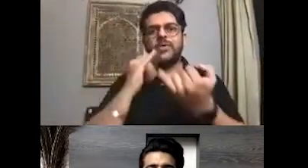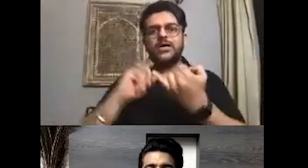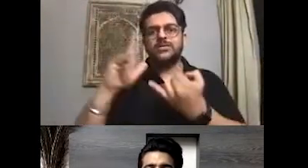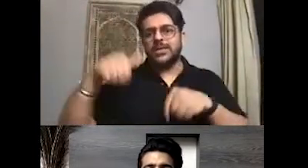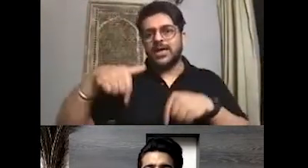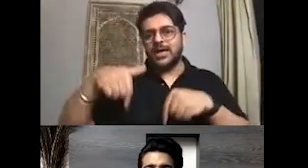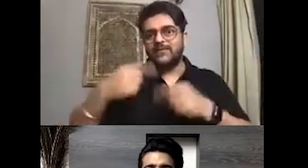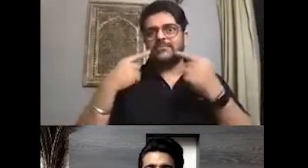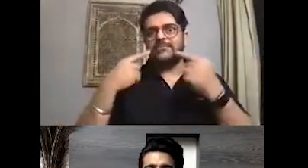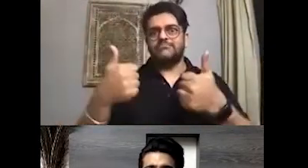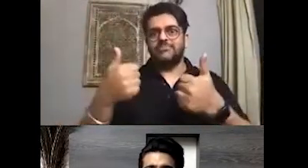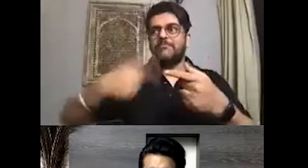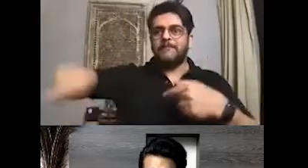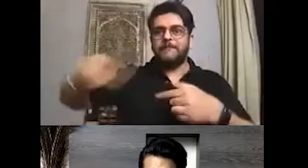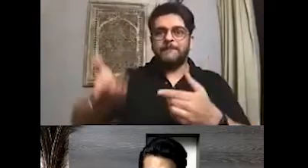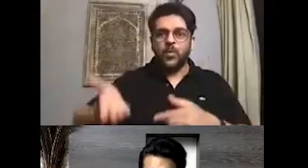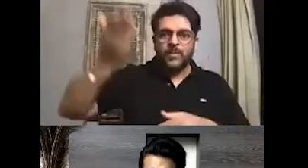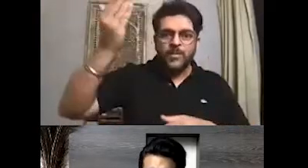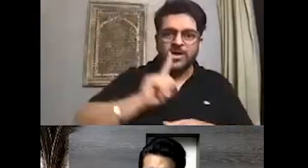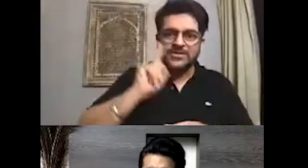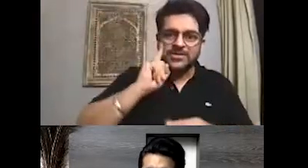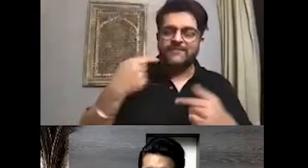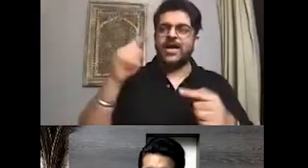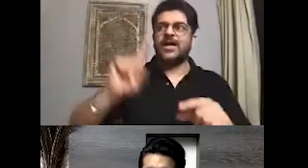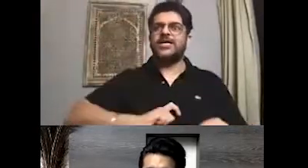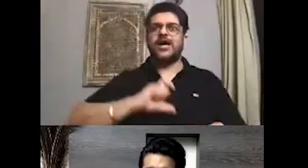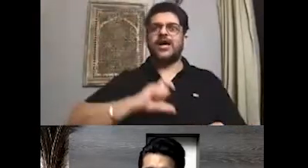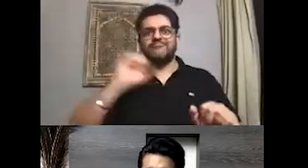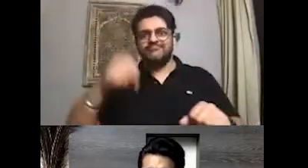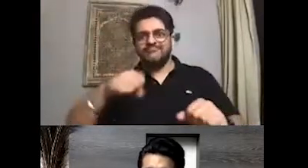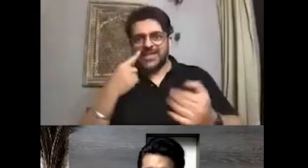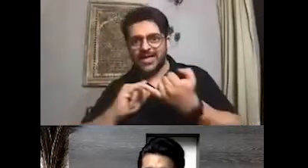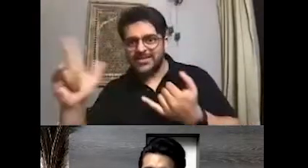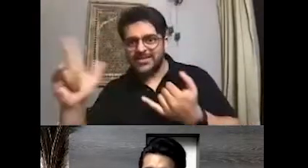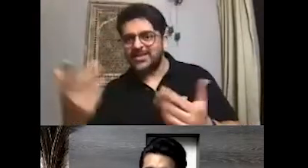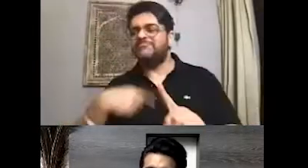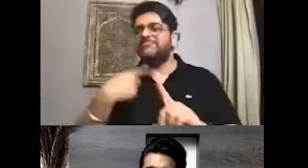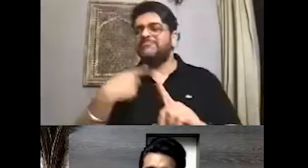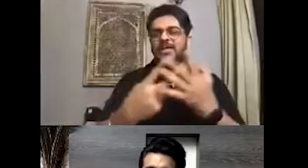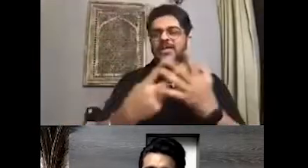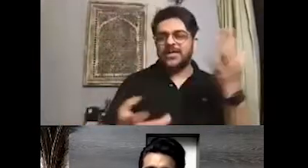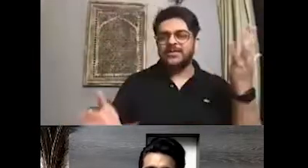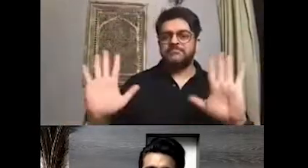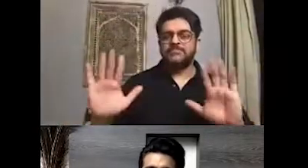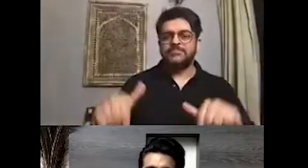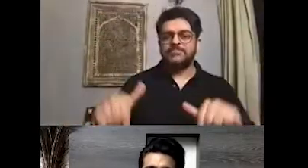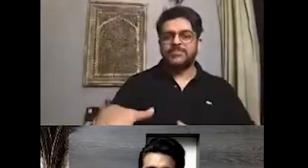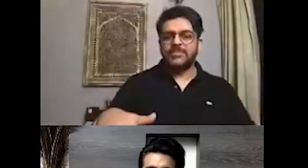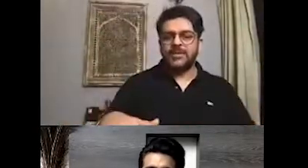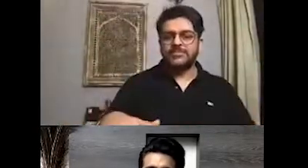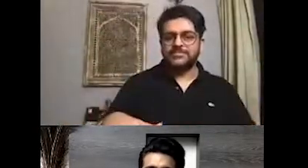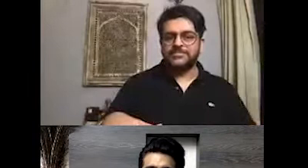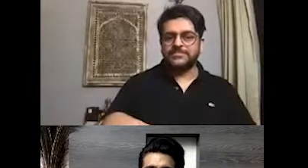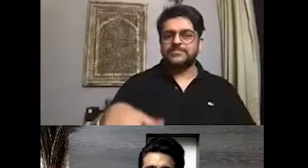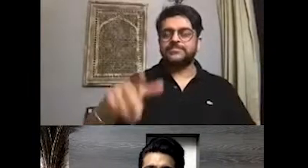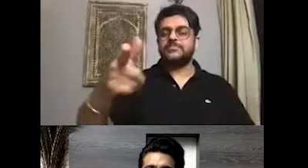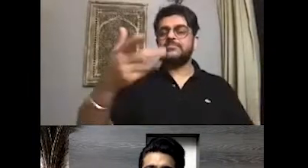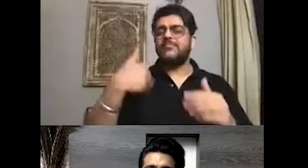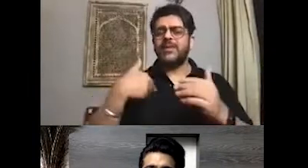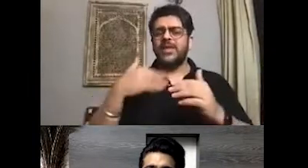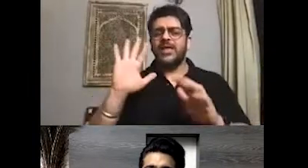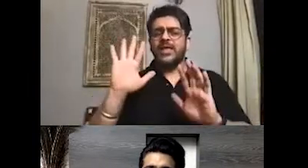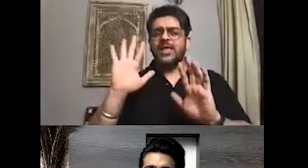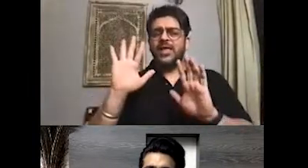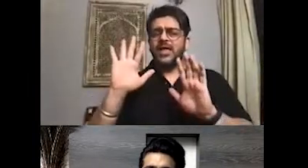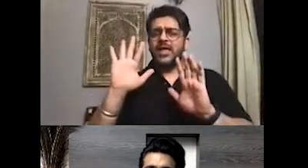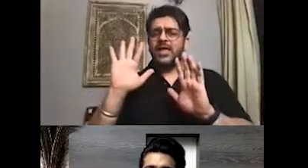more videos related to Indian Sign Language, and then you can have a look as well. So there are more deaf people who are more confident and they are